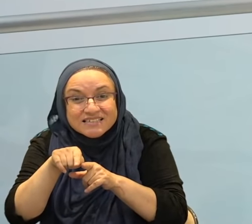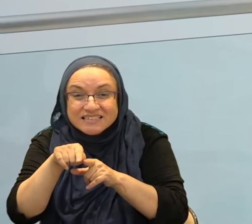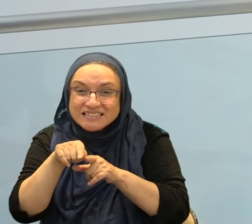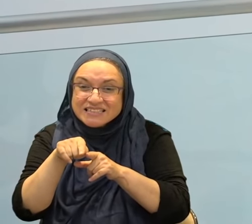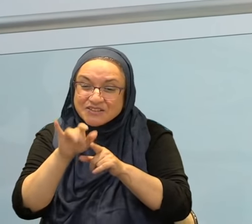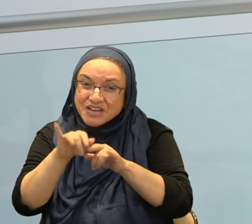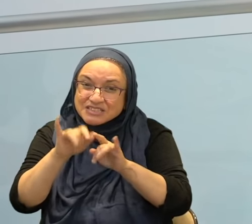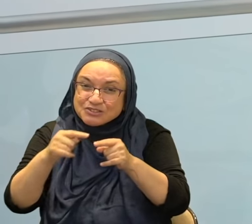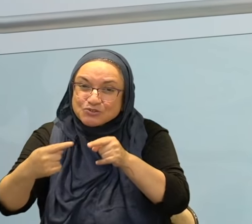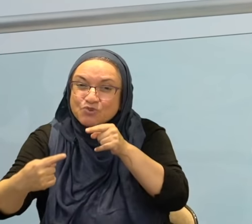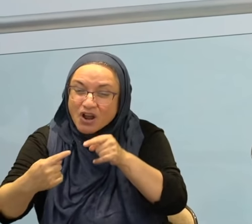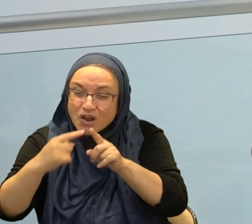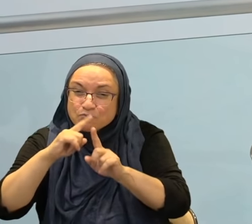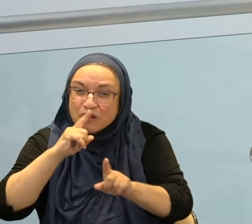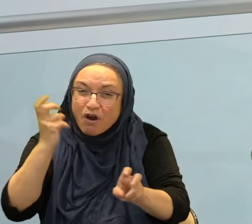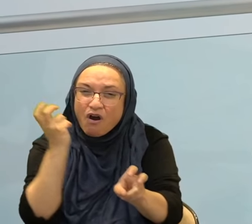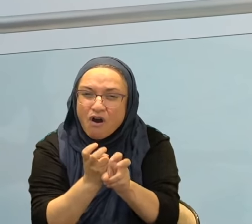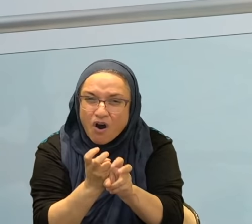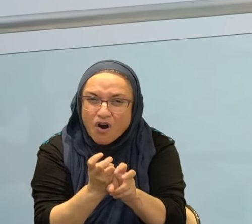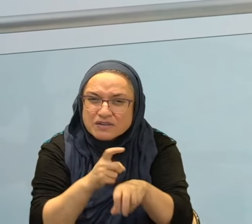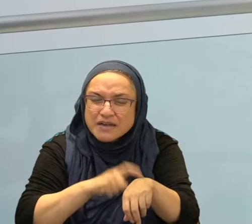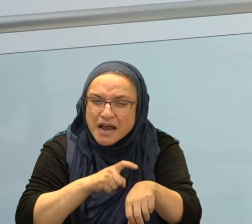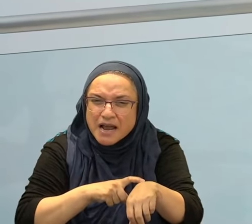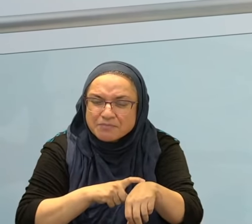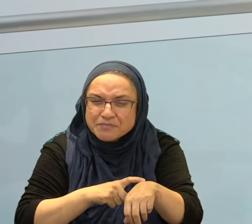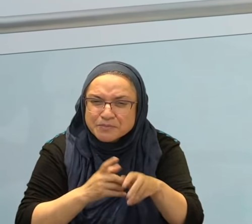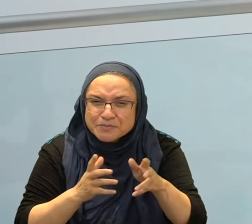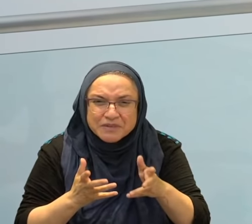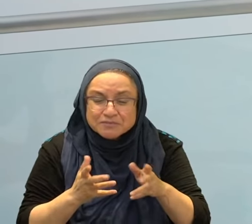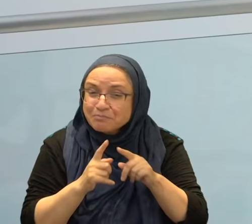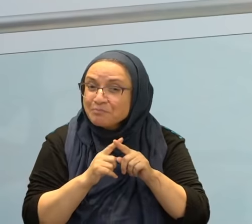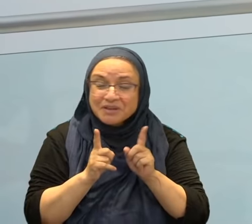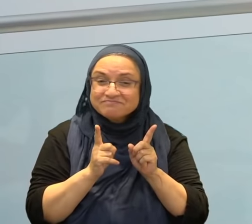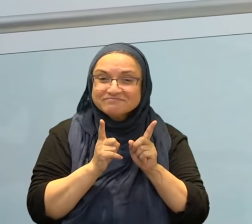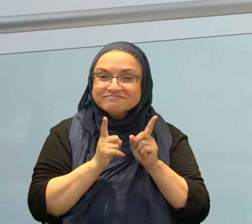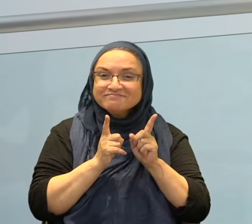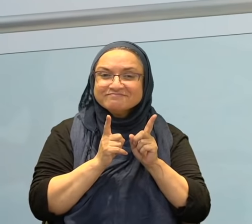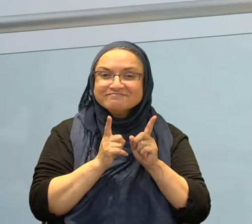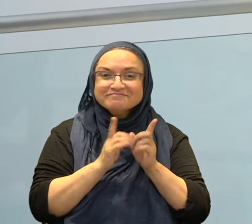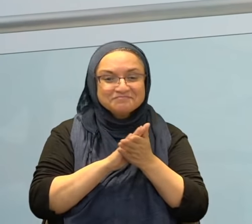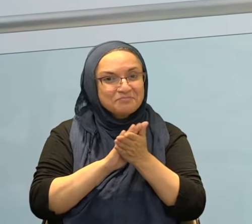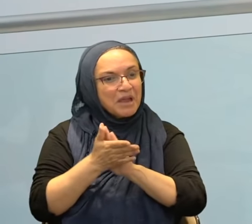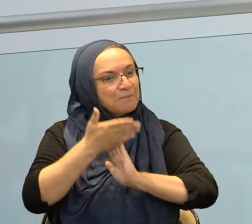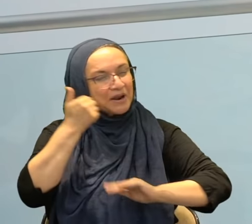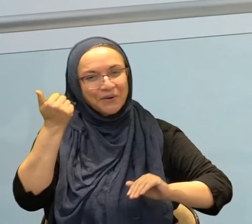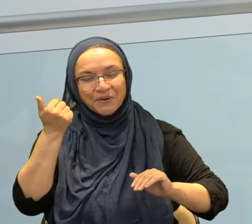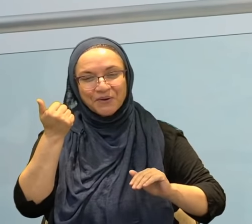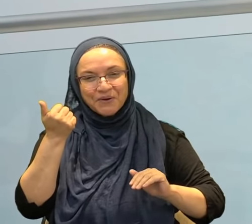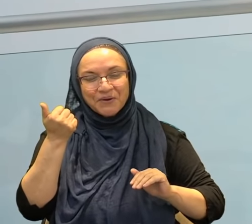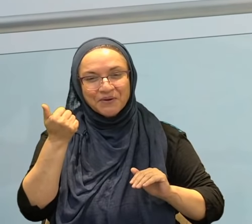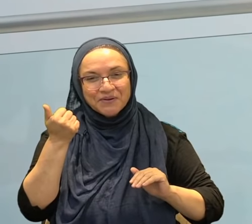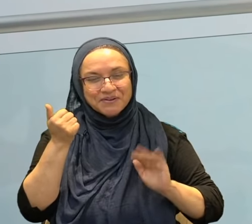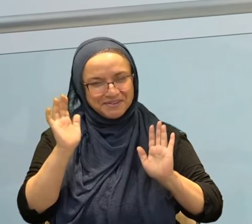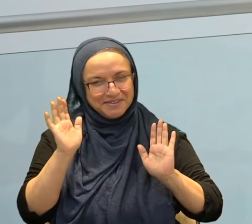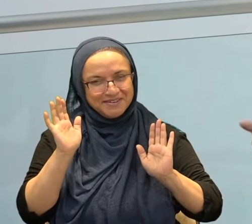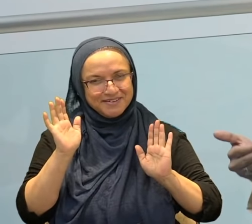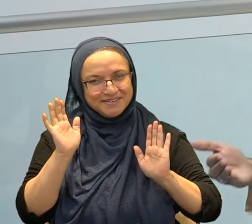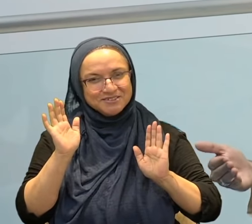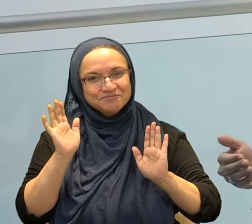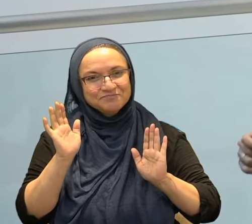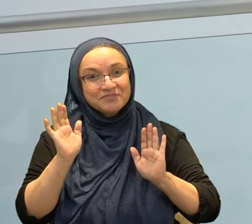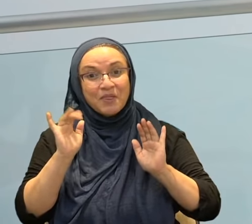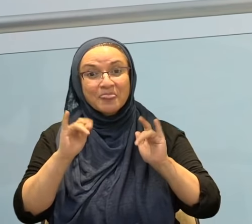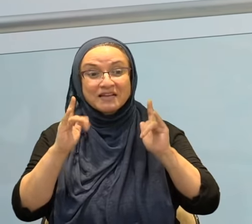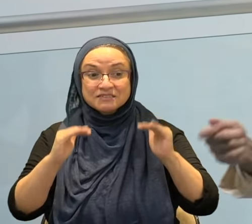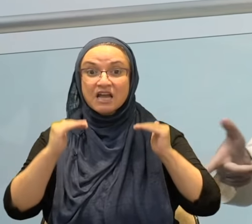ta'ala. And is narrated to have mentioned that most of the people that enter paradise don't